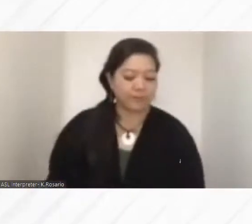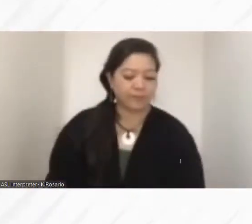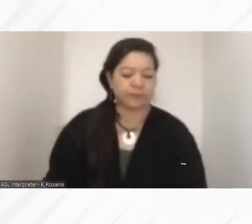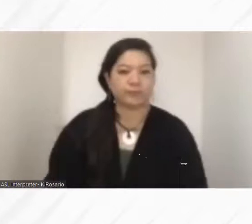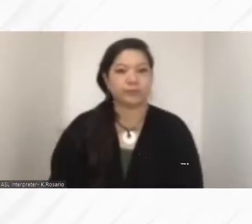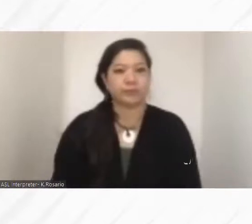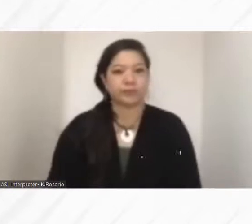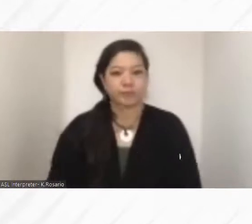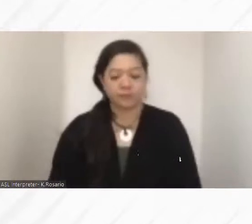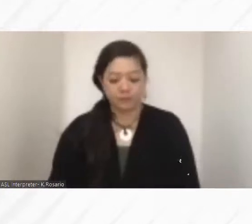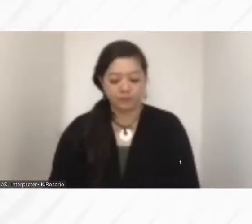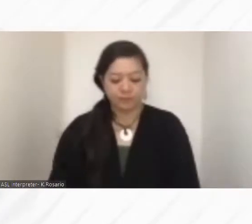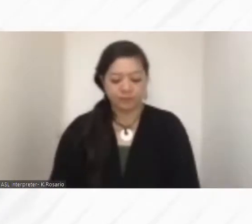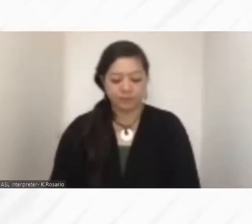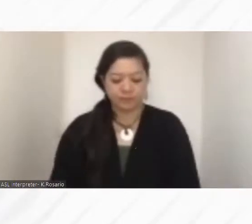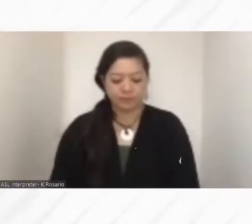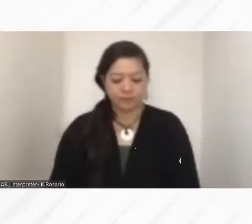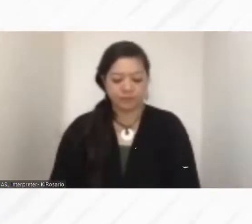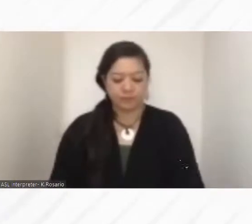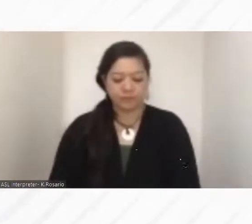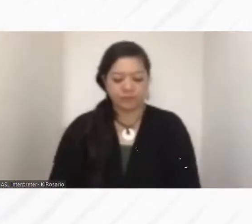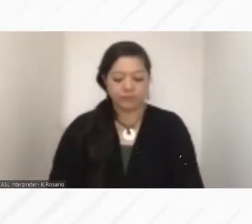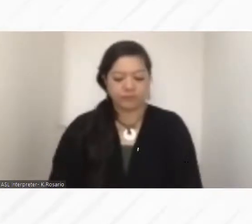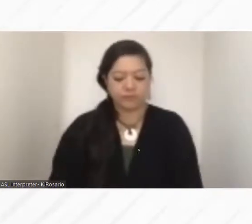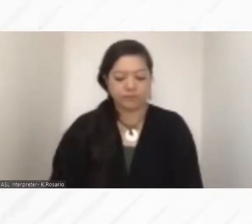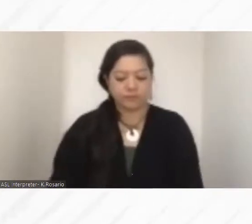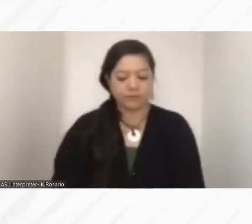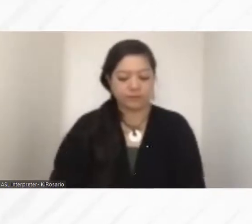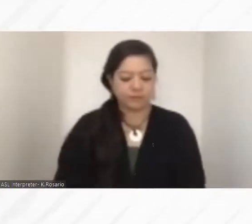give the floor to our Public Health Director, Arthur St. Augustine.